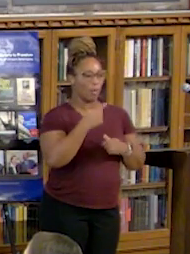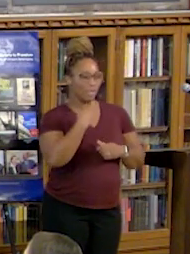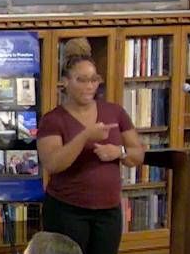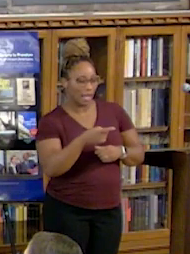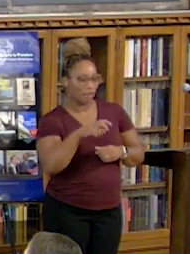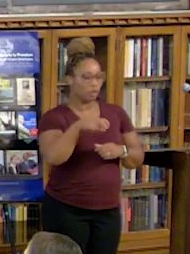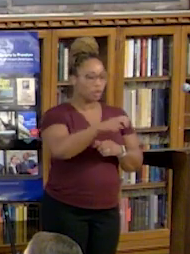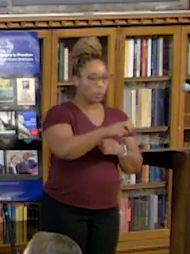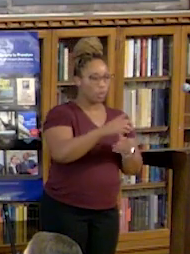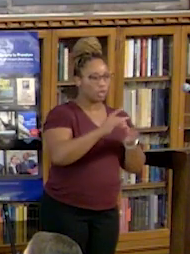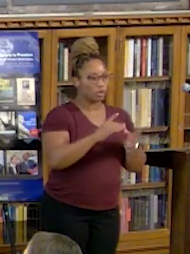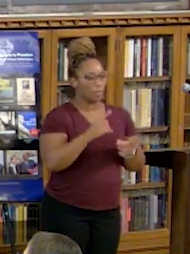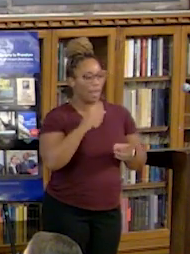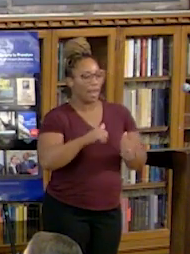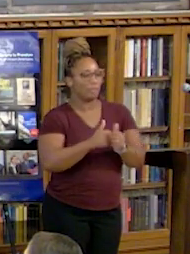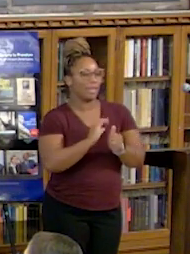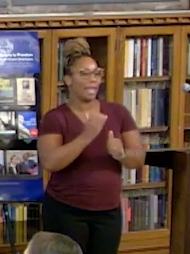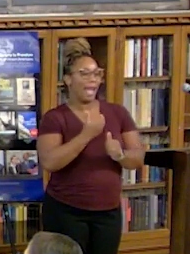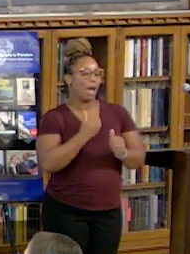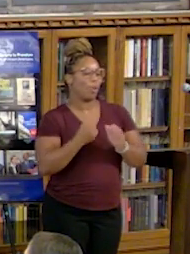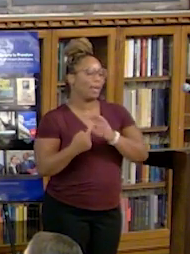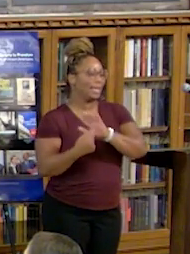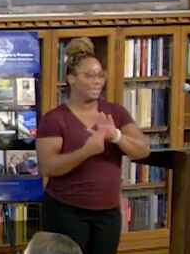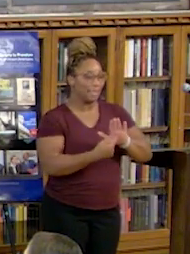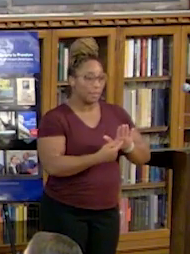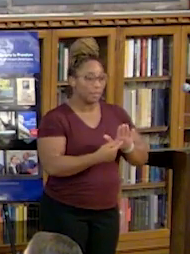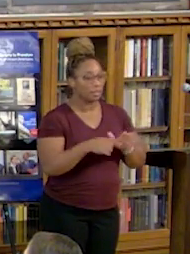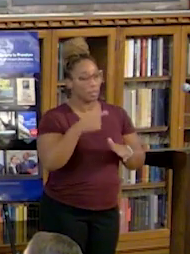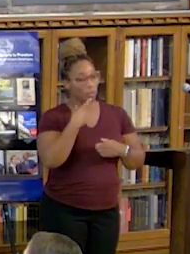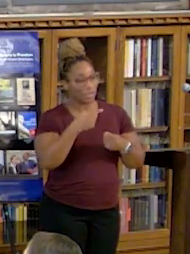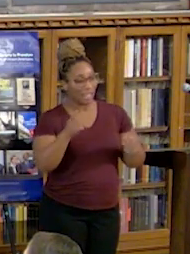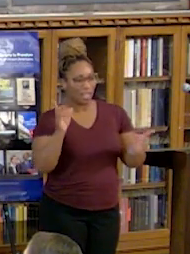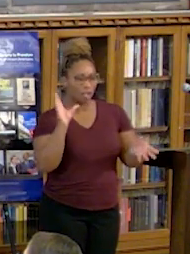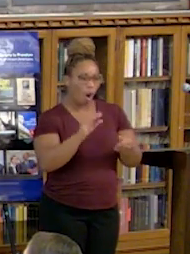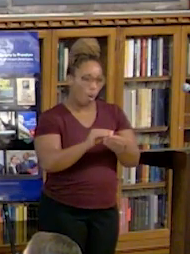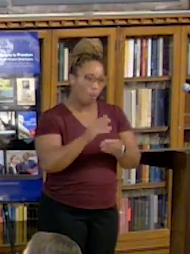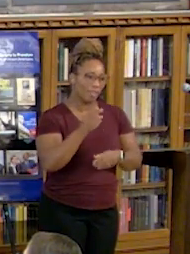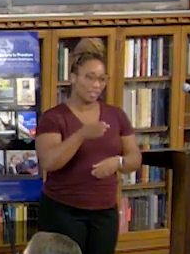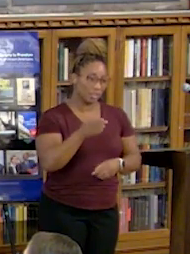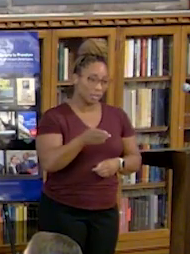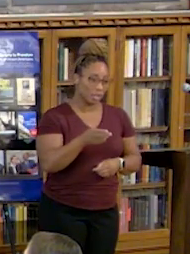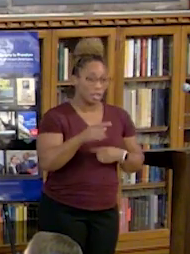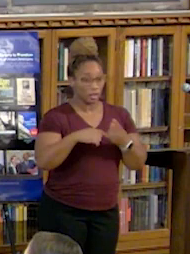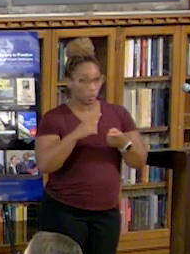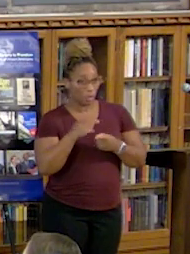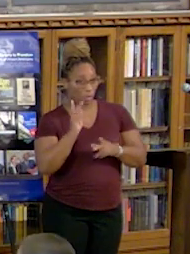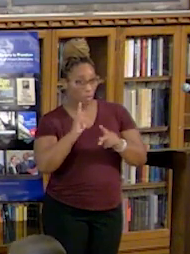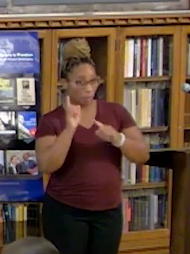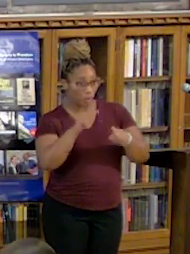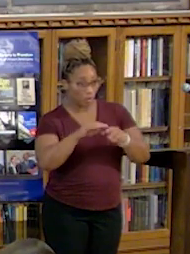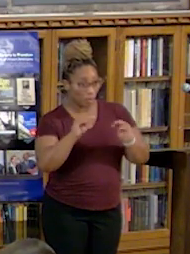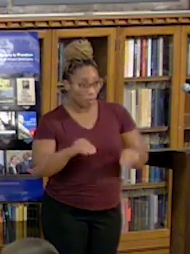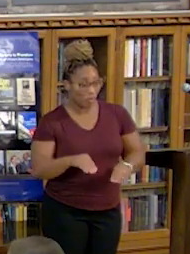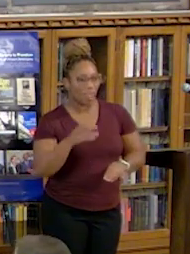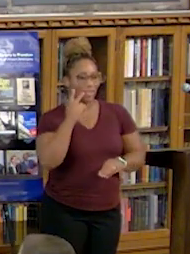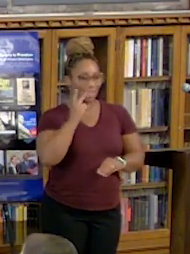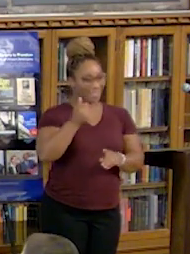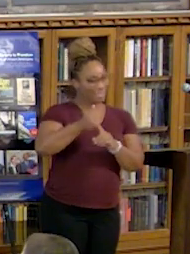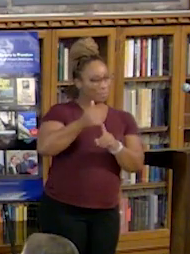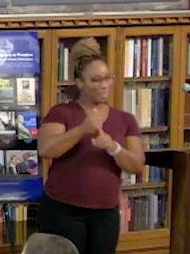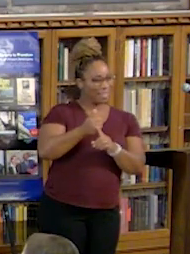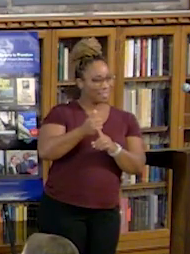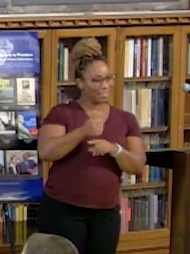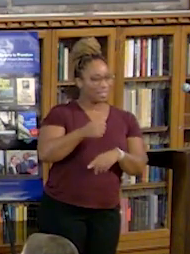scripts and we're updating our exhibits so that we are telling that whole history so that when people go to our museums they see